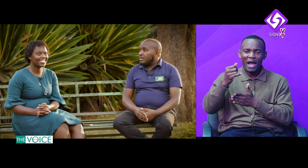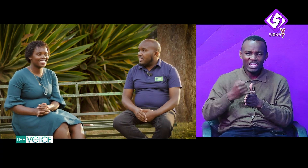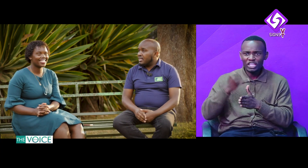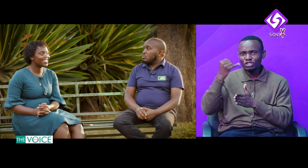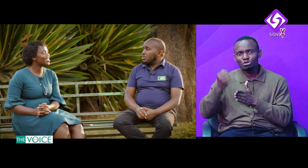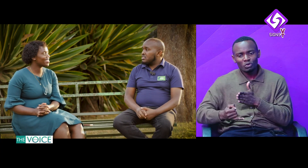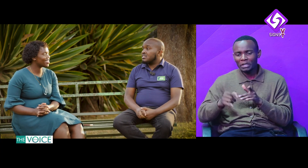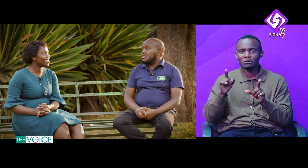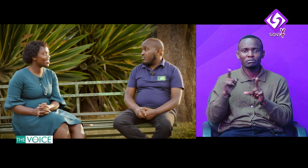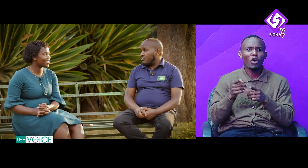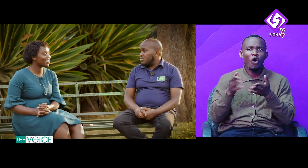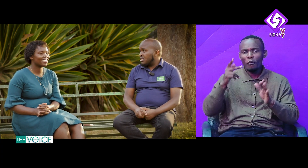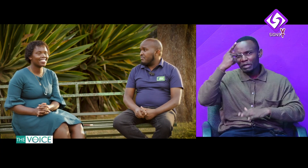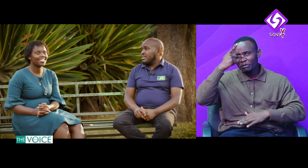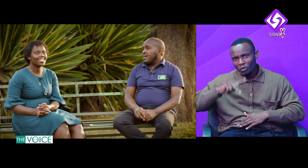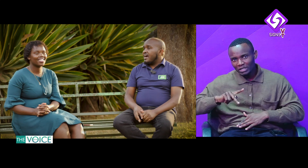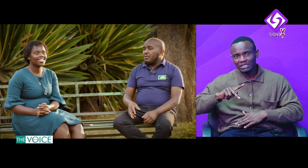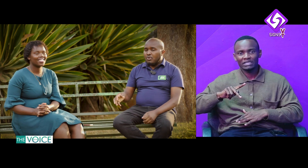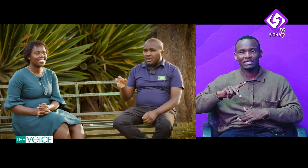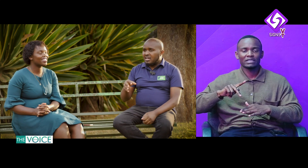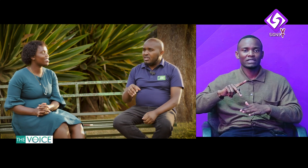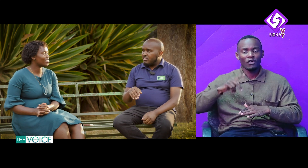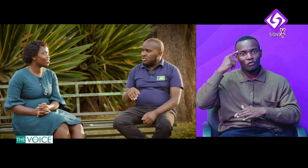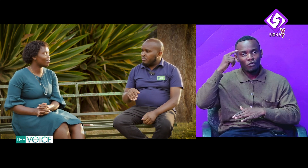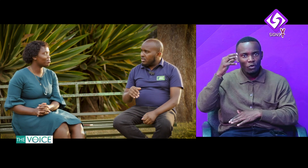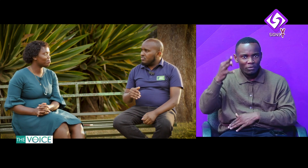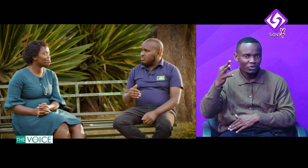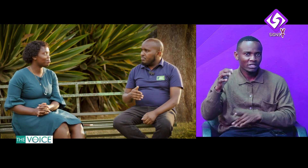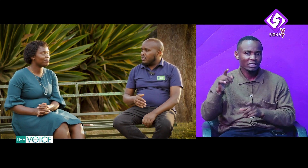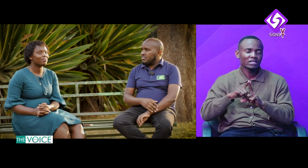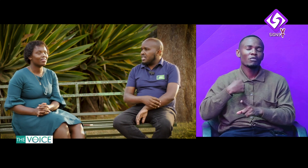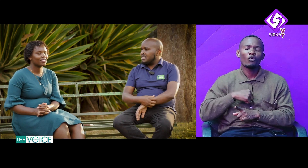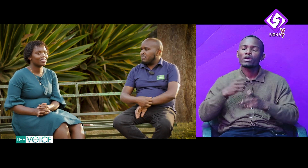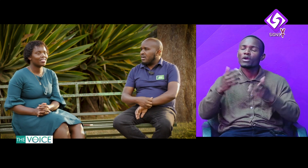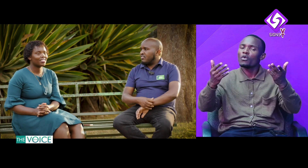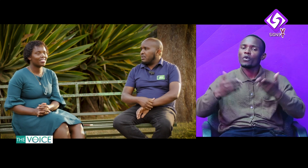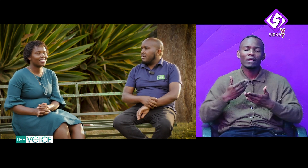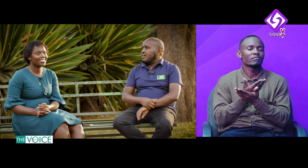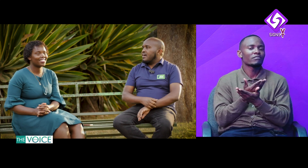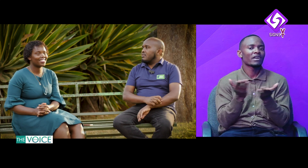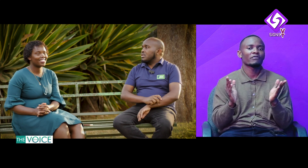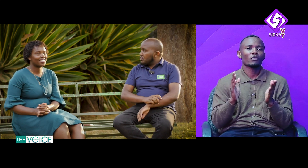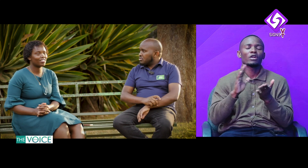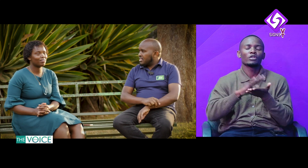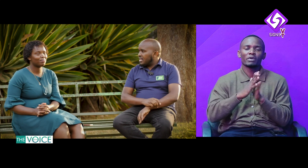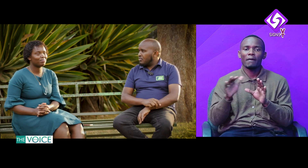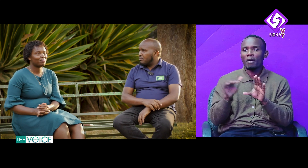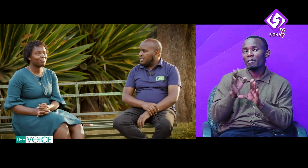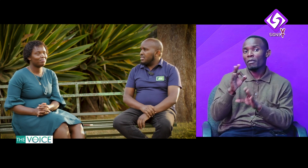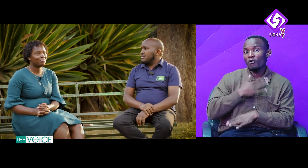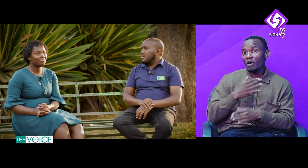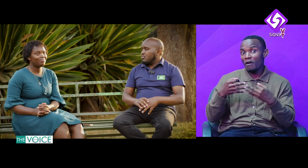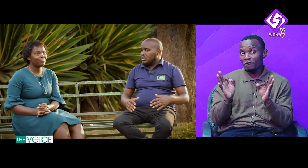to open policies and save for the future. And we are welcoming everybody to be part of the KCB Bank family, and we grow together